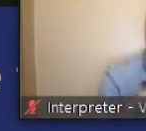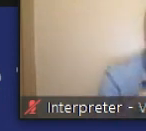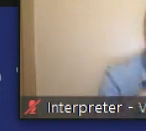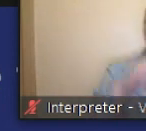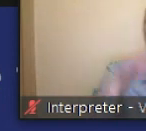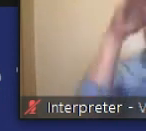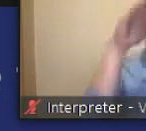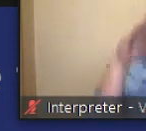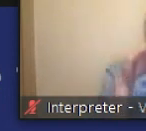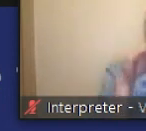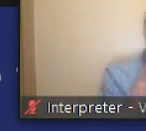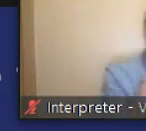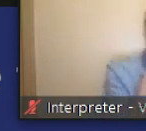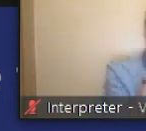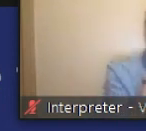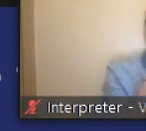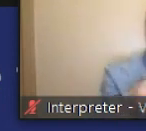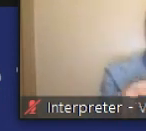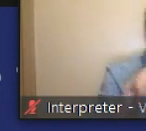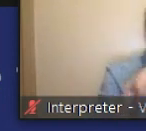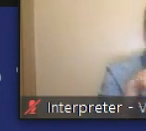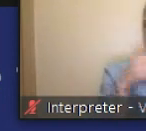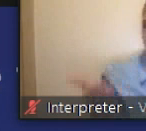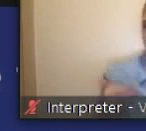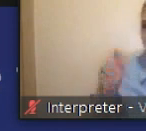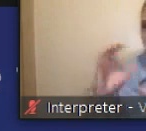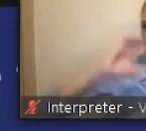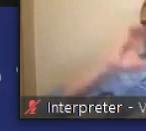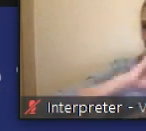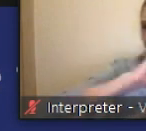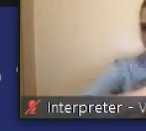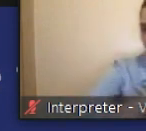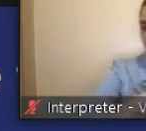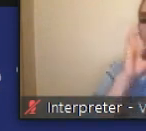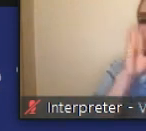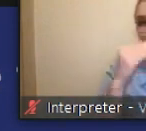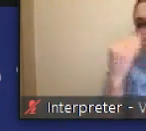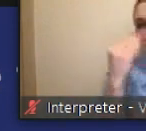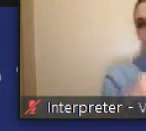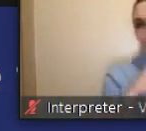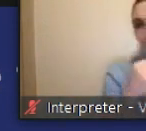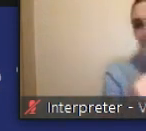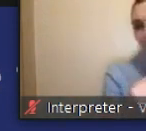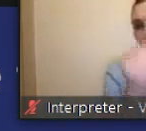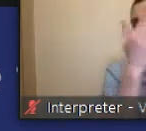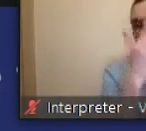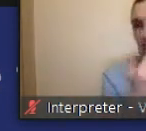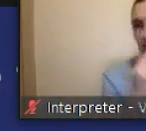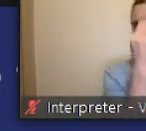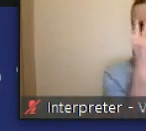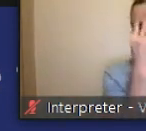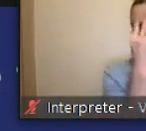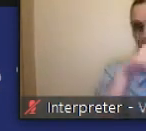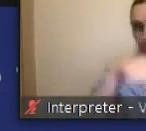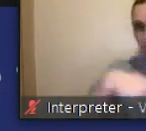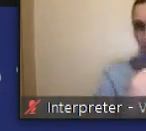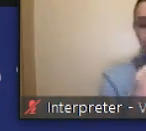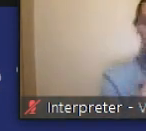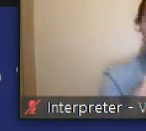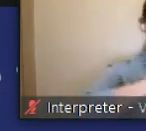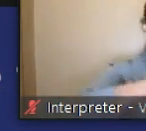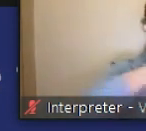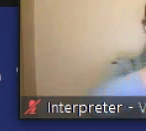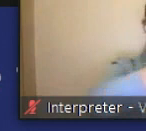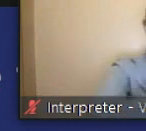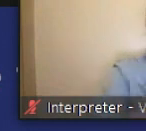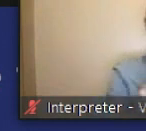in Colorado. And I will be showing you some data that compares Colorado to the rest of the country right now, where we are seeing some different trends.